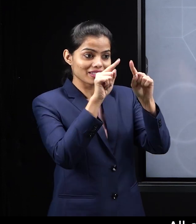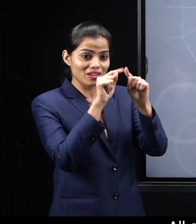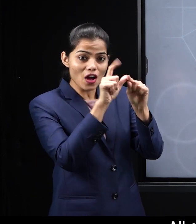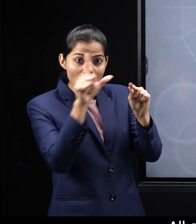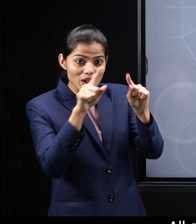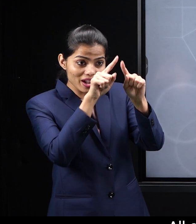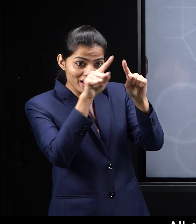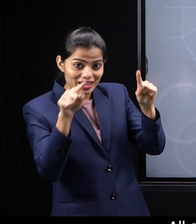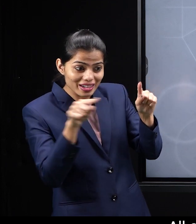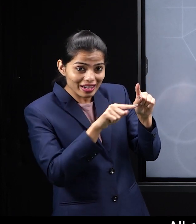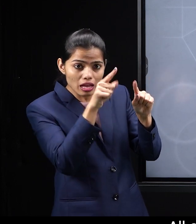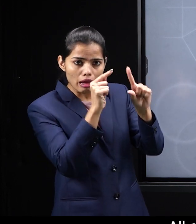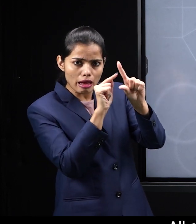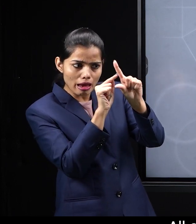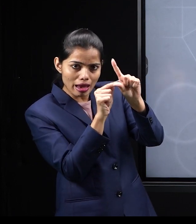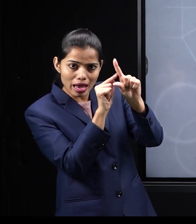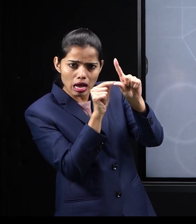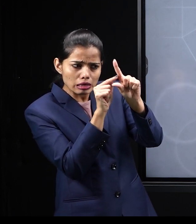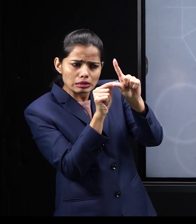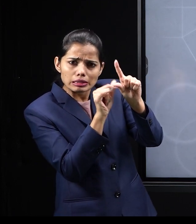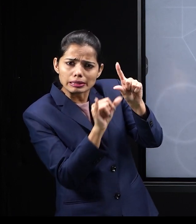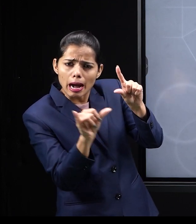All angles are equal and measure 60 degrees.